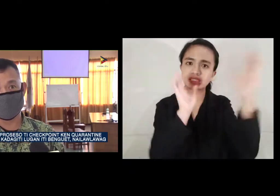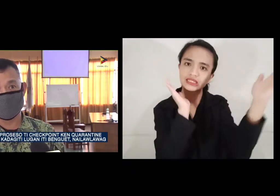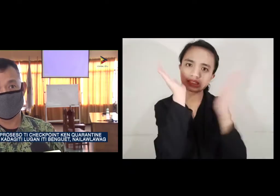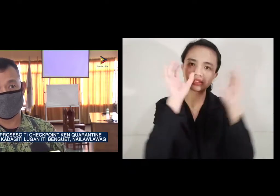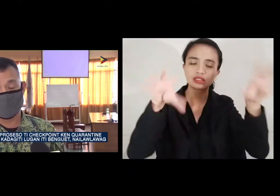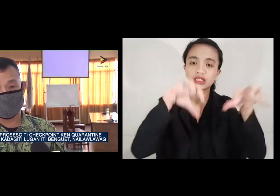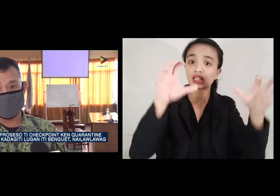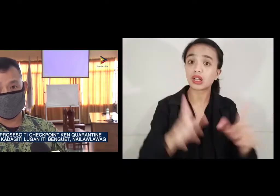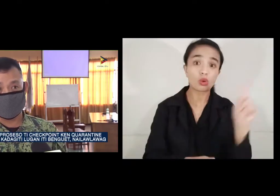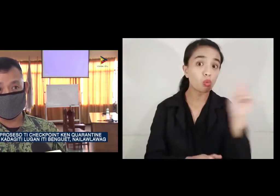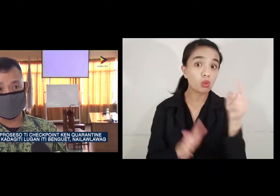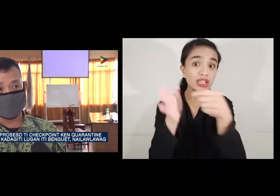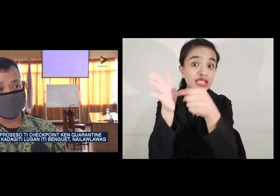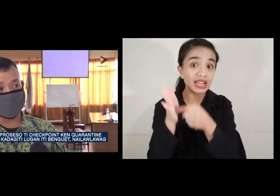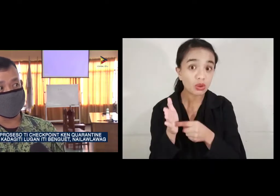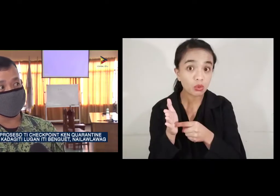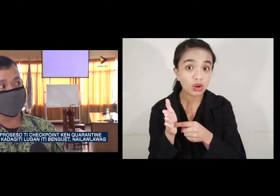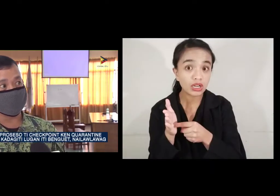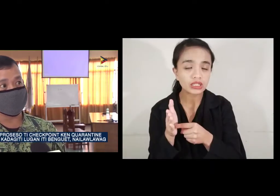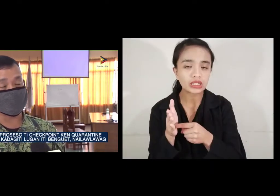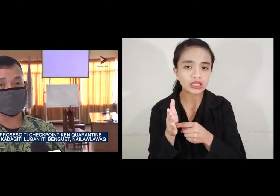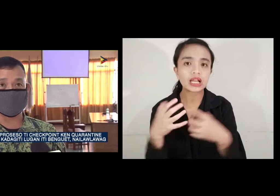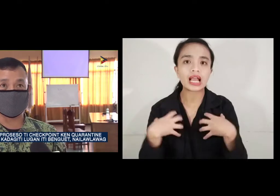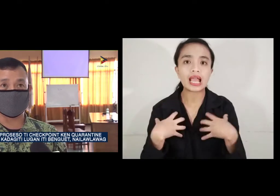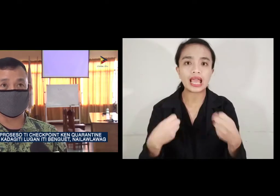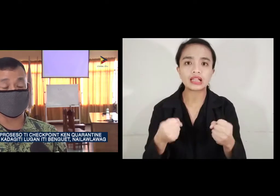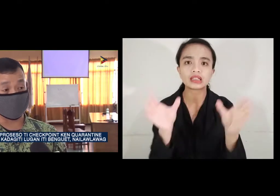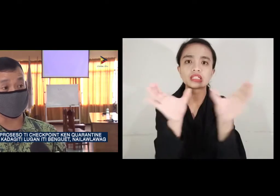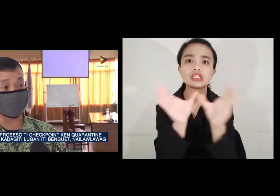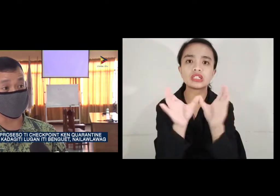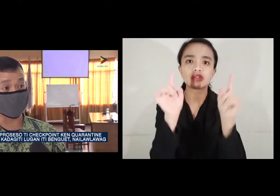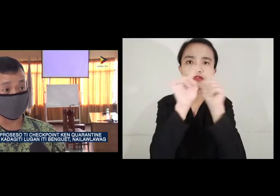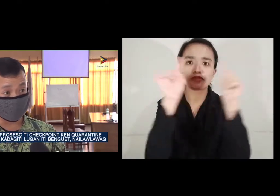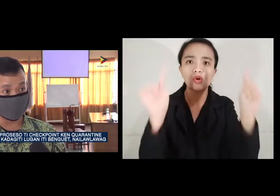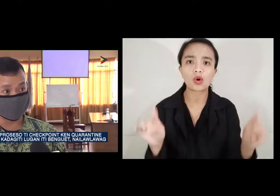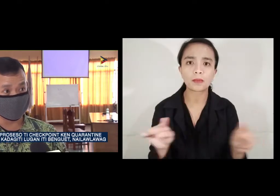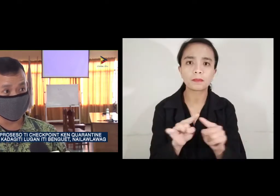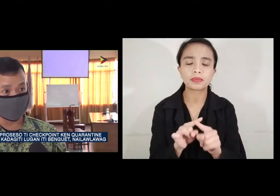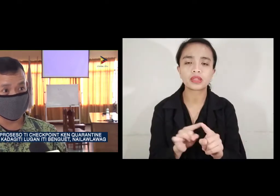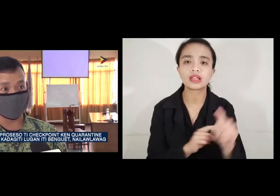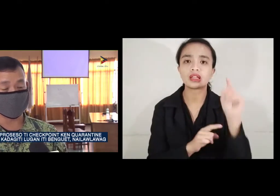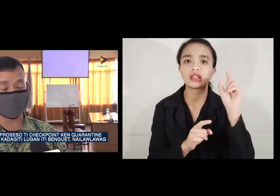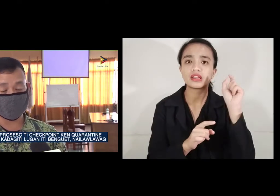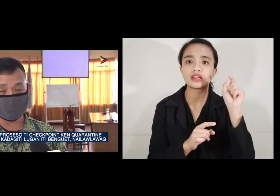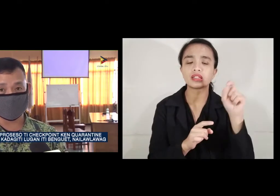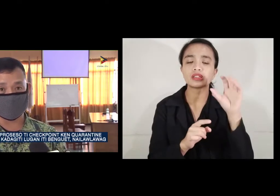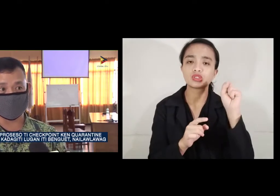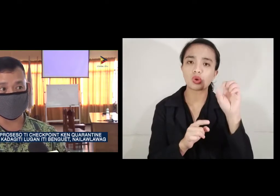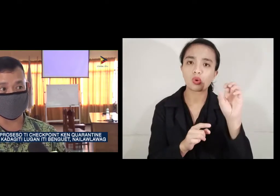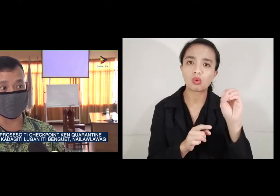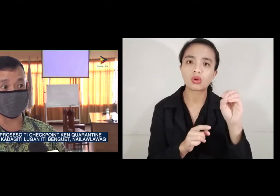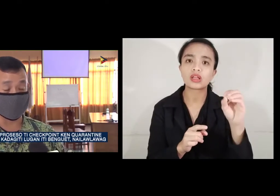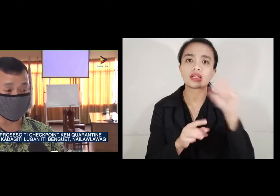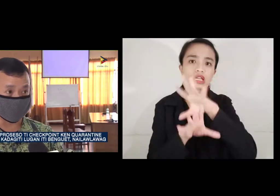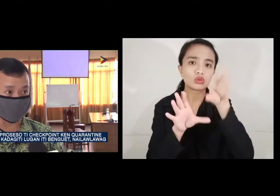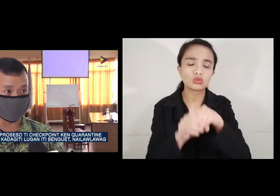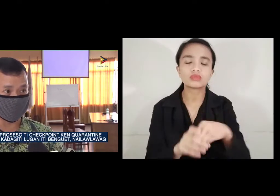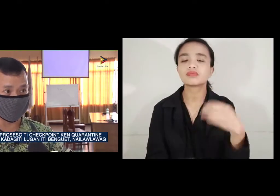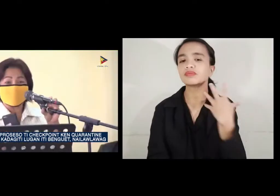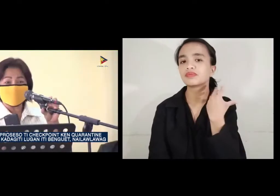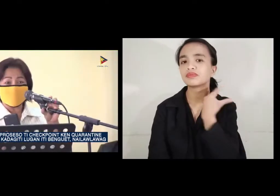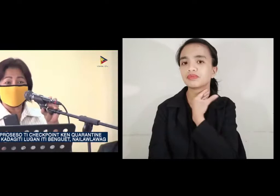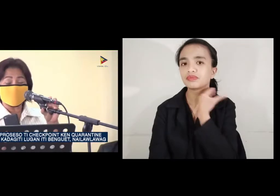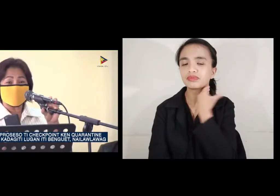frontliners. What is required only is the health declaration form, then for them to undergo thermal